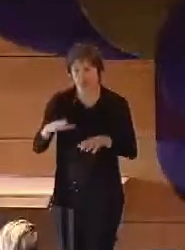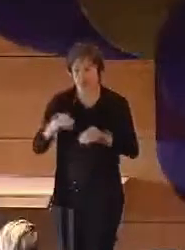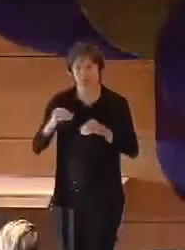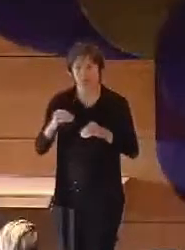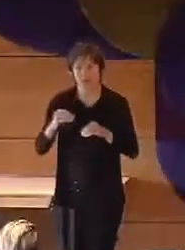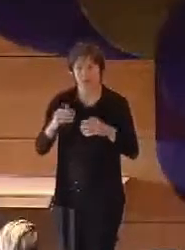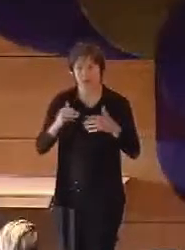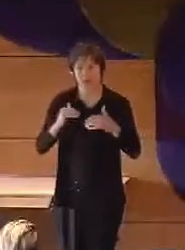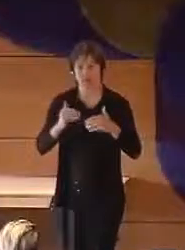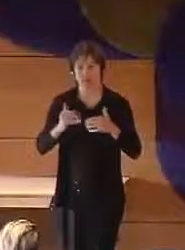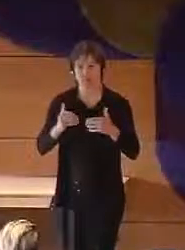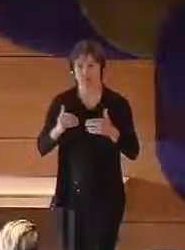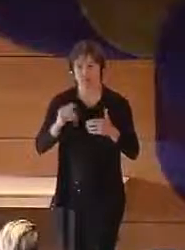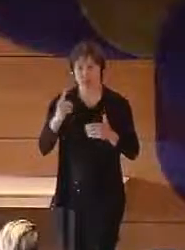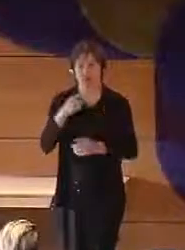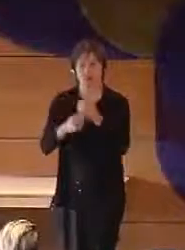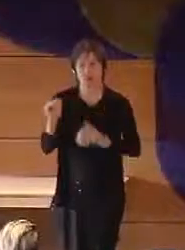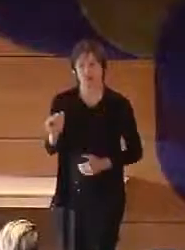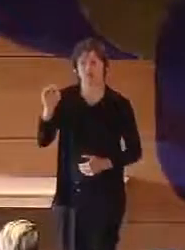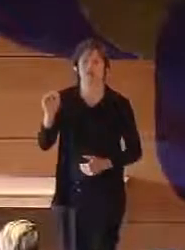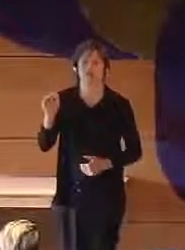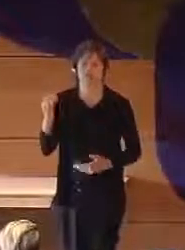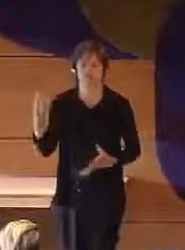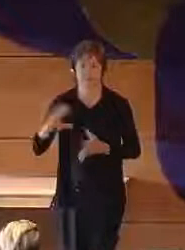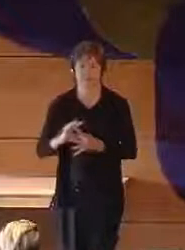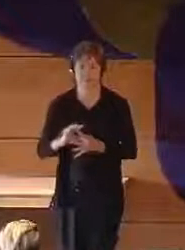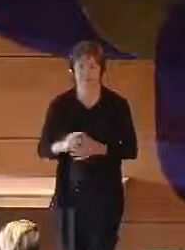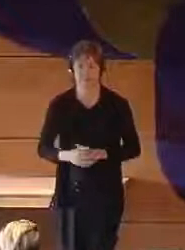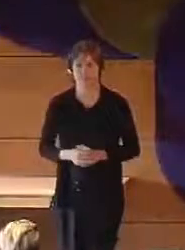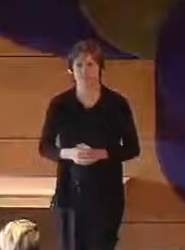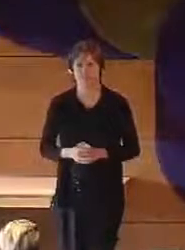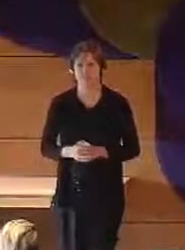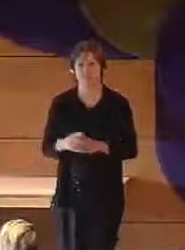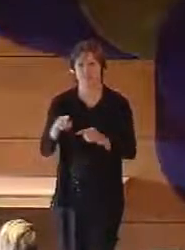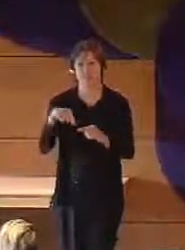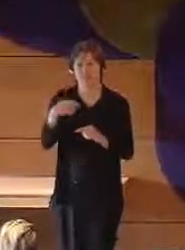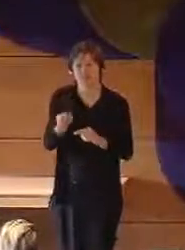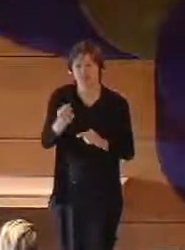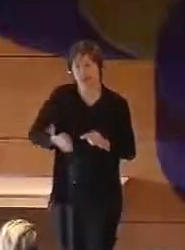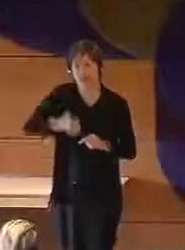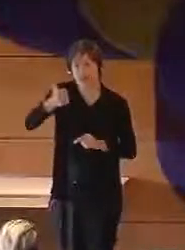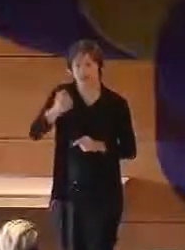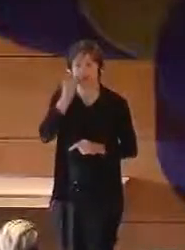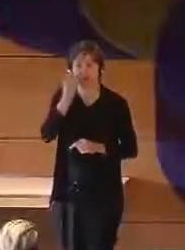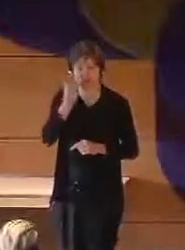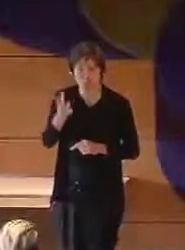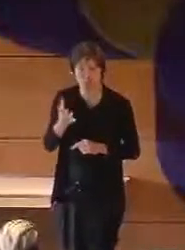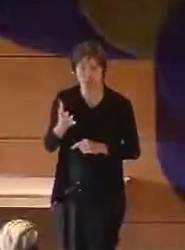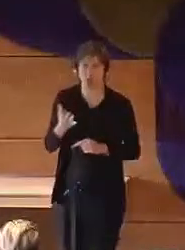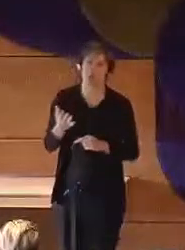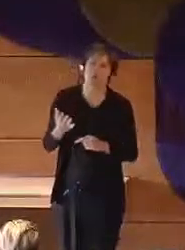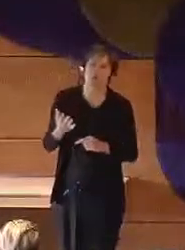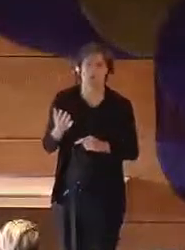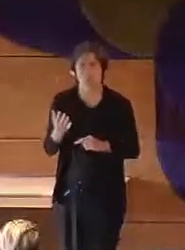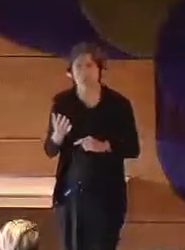The onset of their periods, what we call menarche, occurs about 2 to 3 years after they start their growth, after they